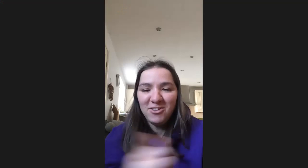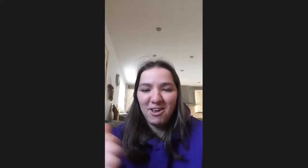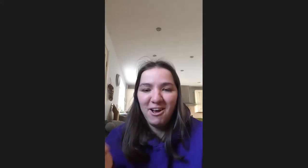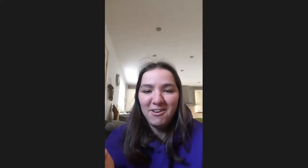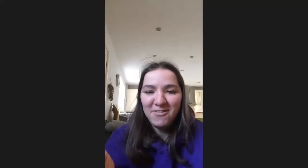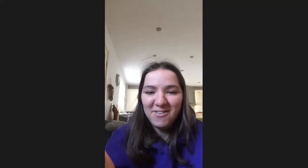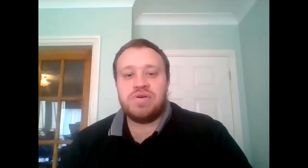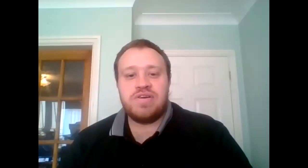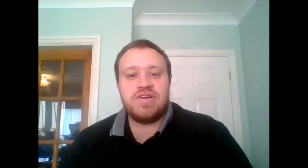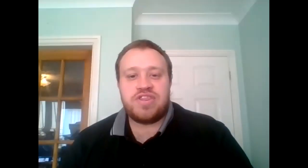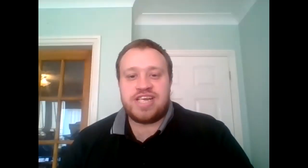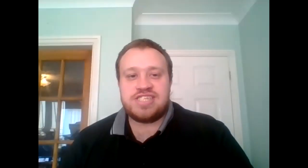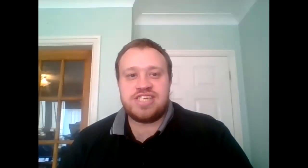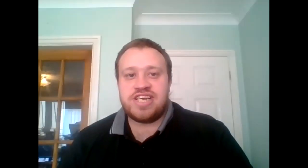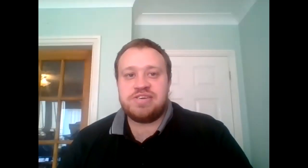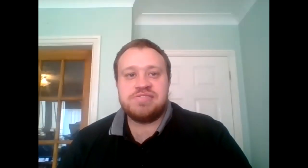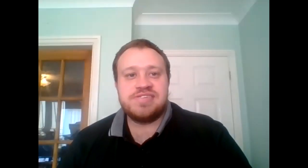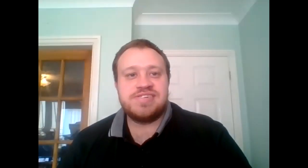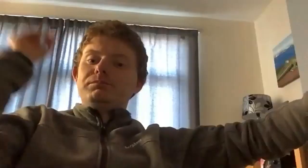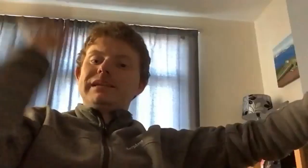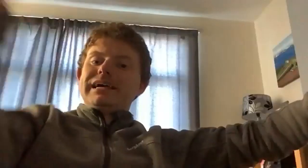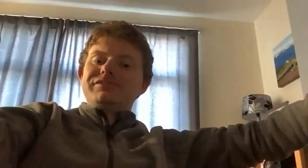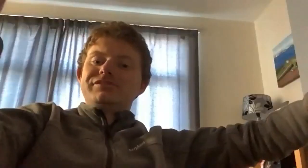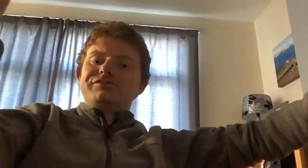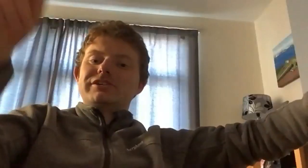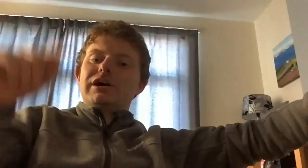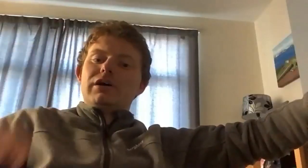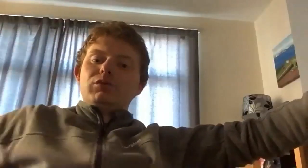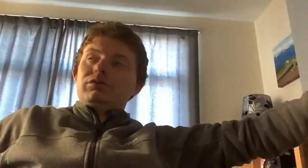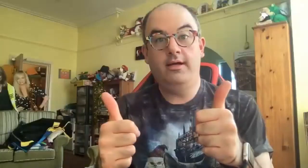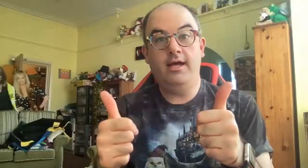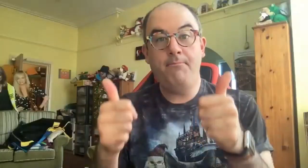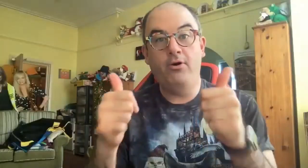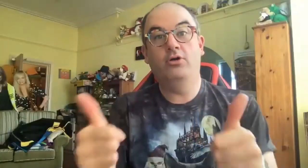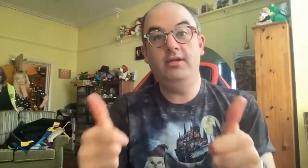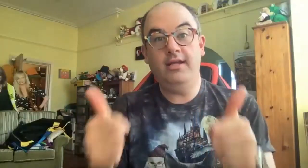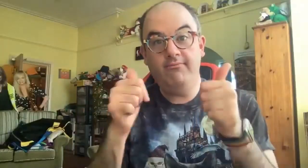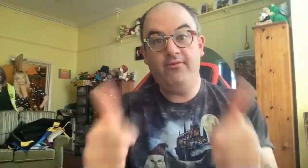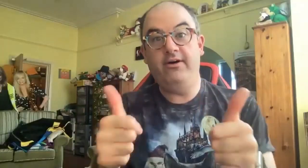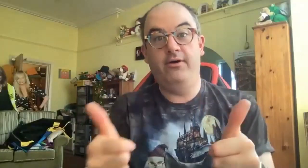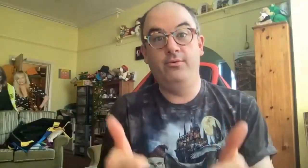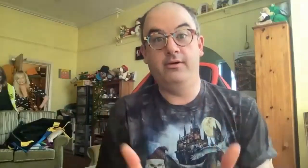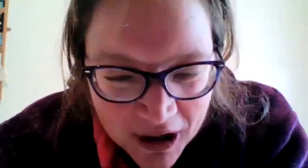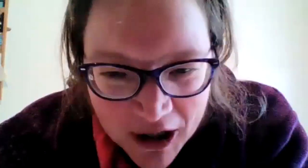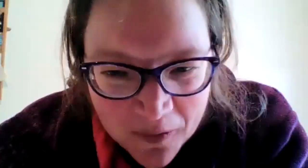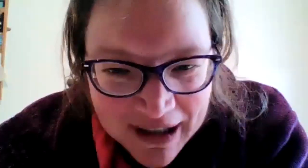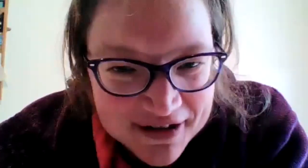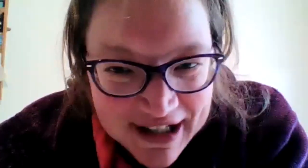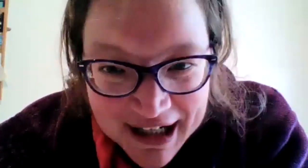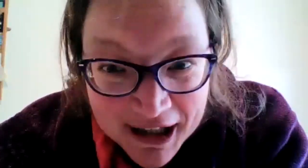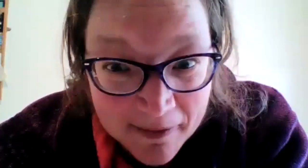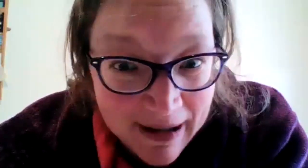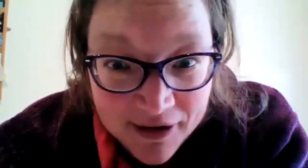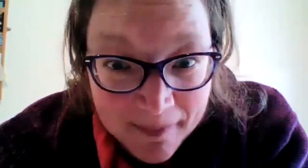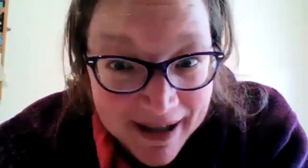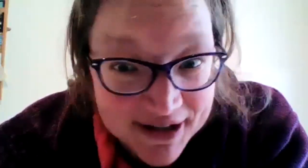stuff. Things to do. Places to go. Important info. We'll tell you about the best